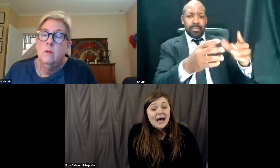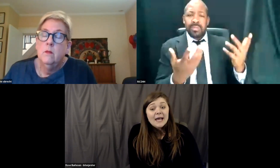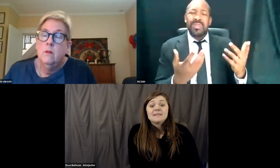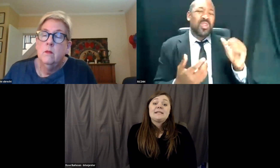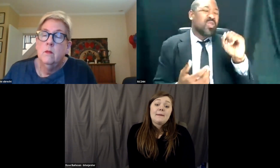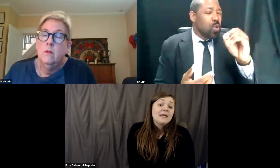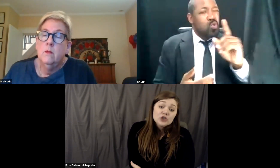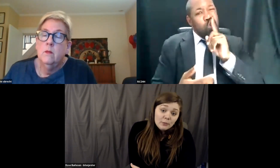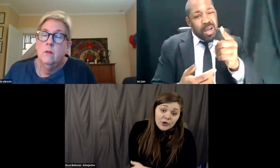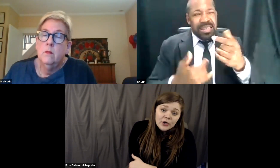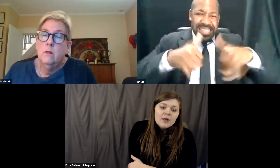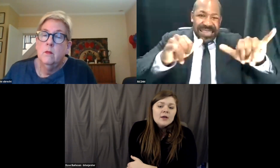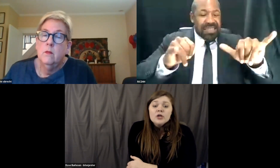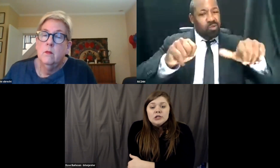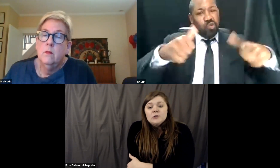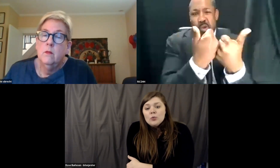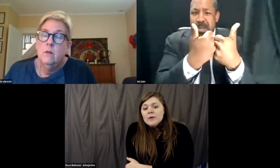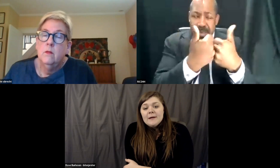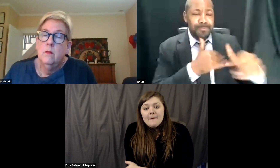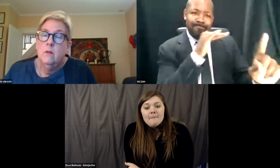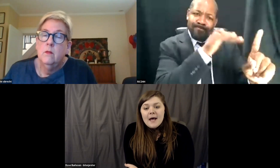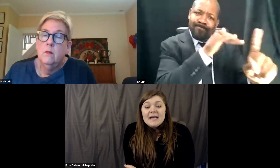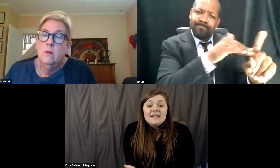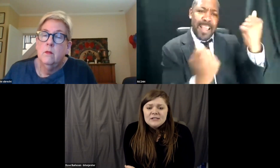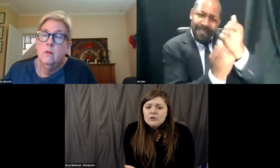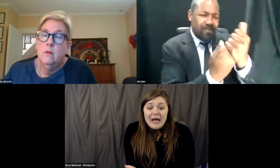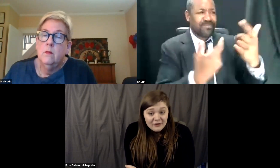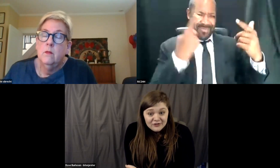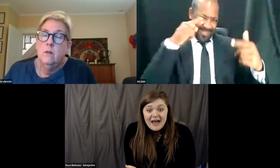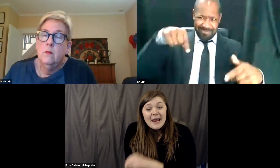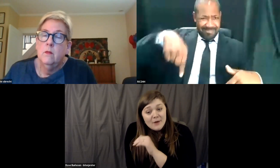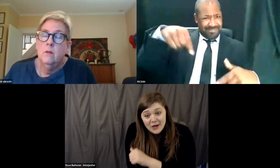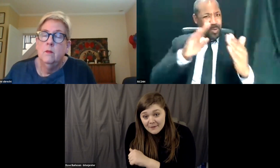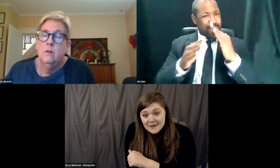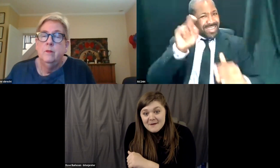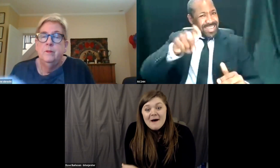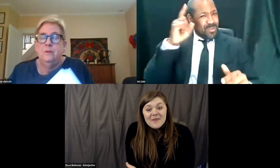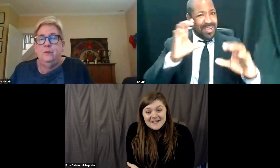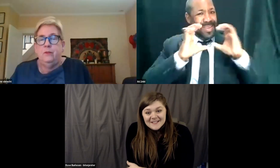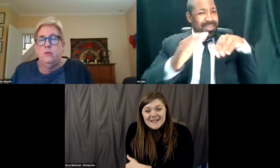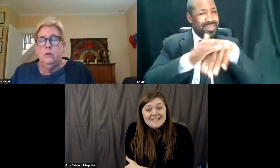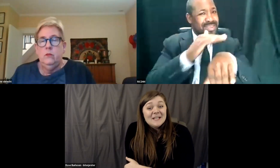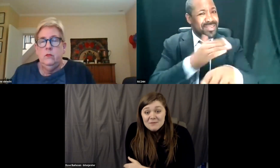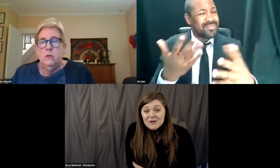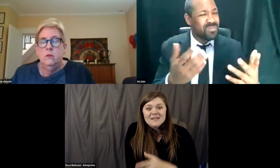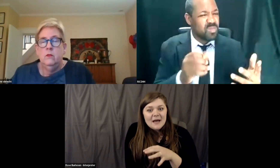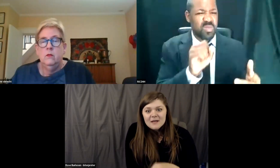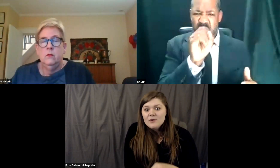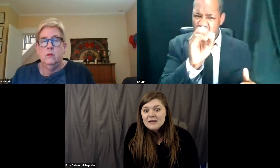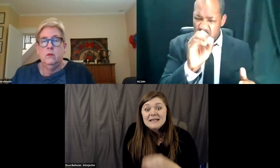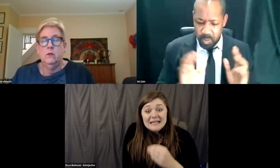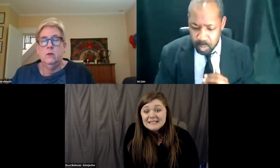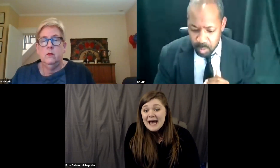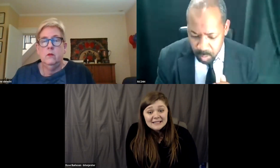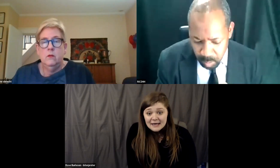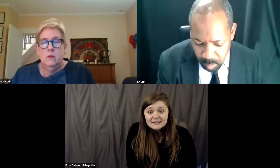have time to set up the interpreter. So really, it is still a challenge. I am on top of them about this because the community, the deaf